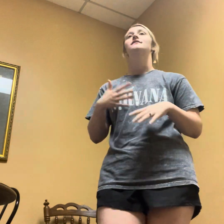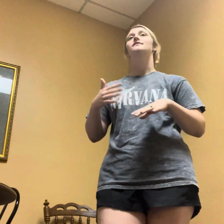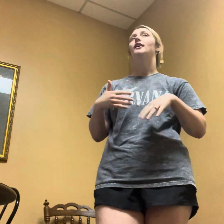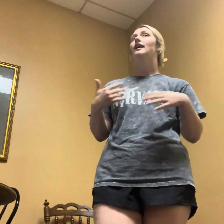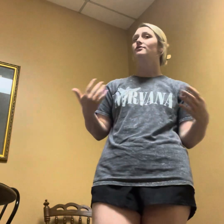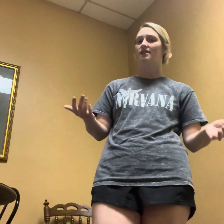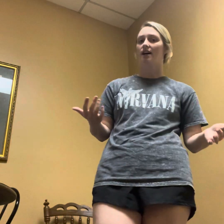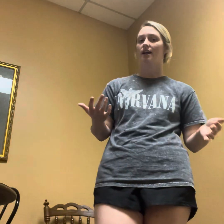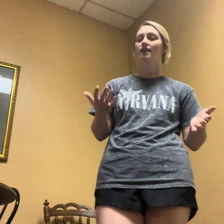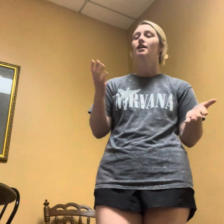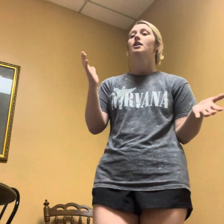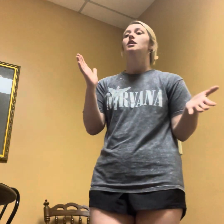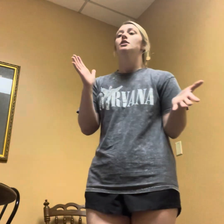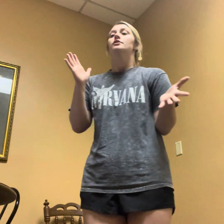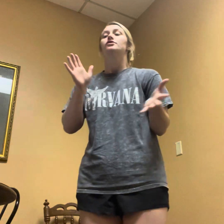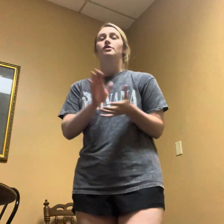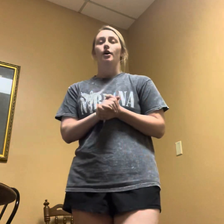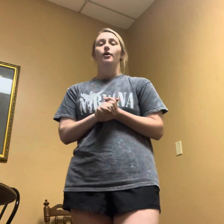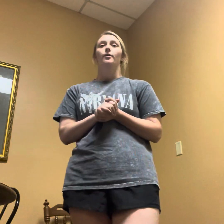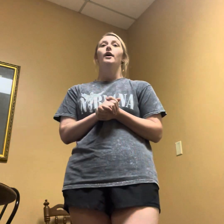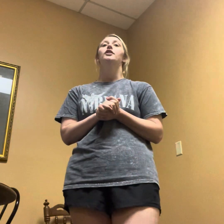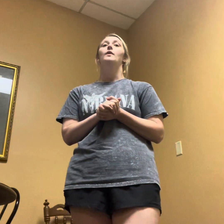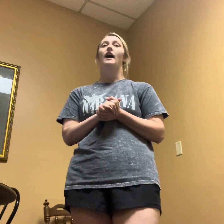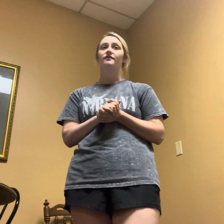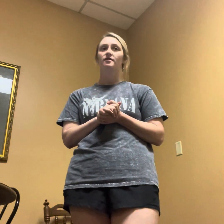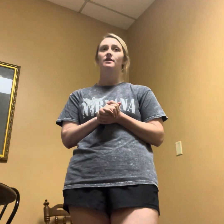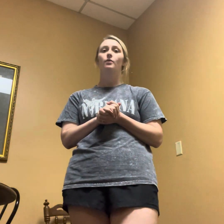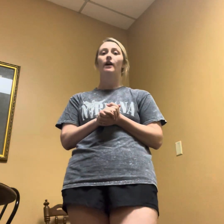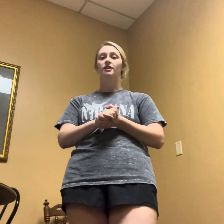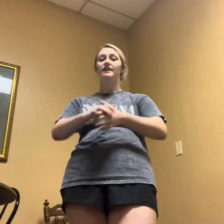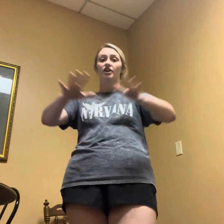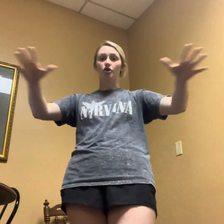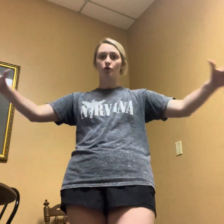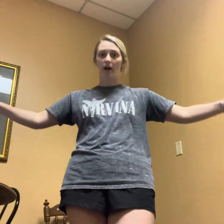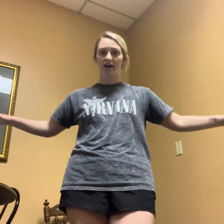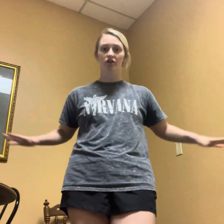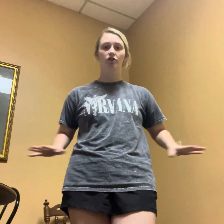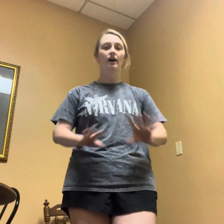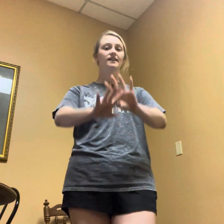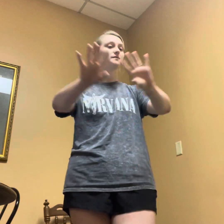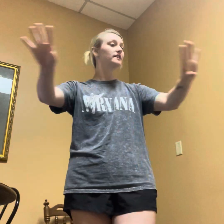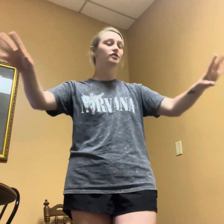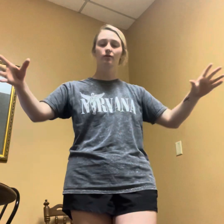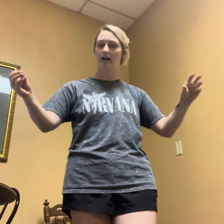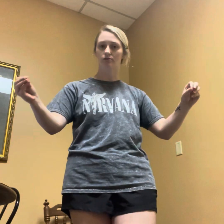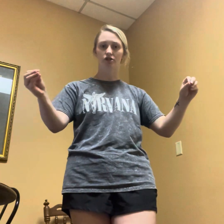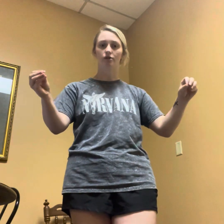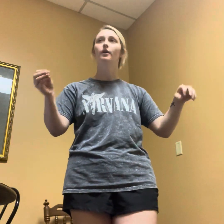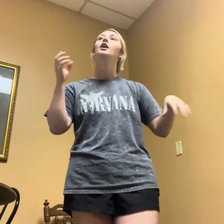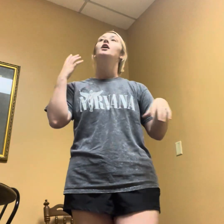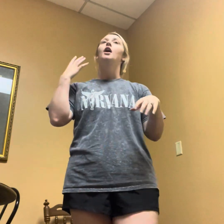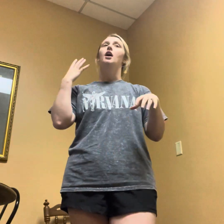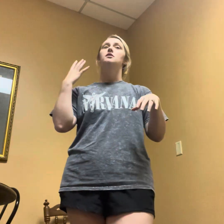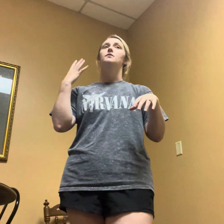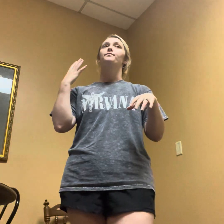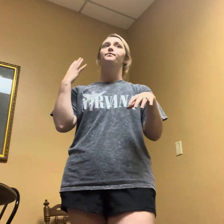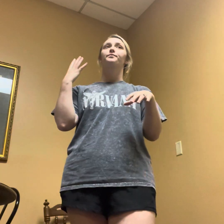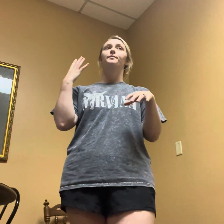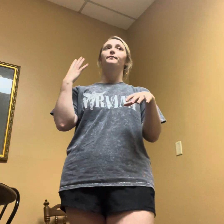not outside. So you have to be aware that you have your classmates around you.